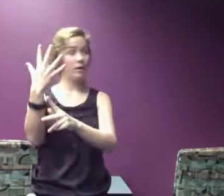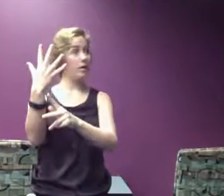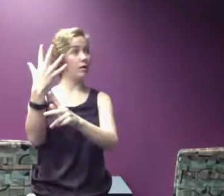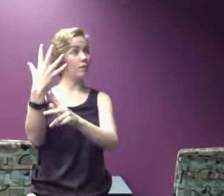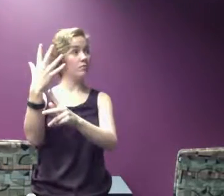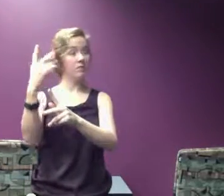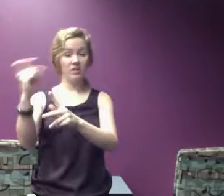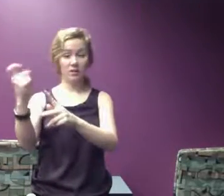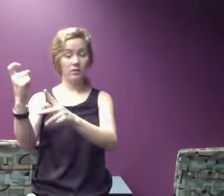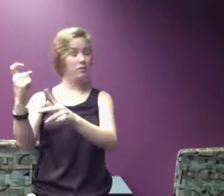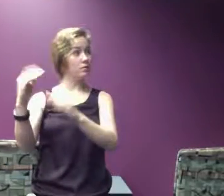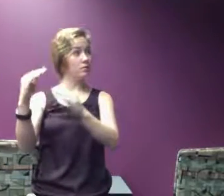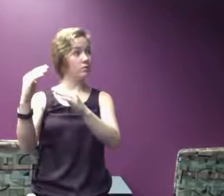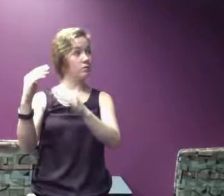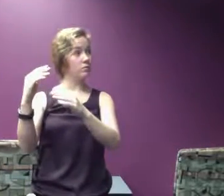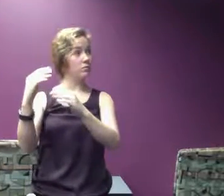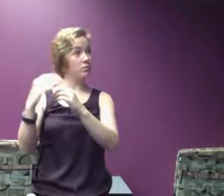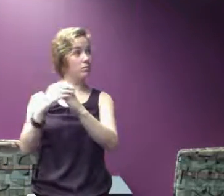Three x times 5x.